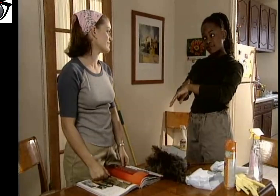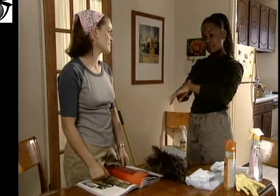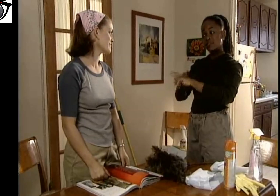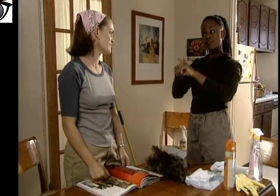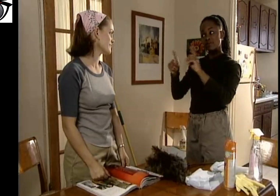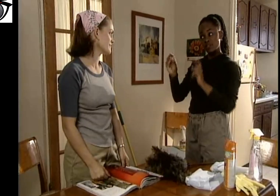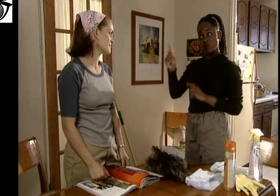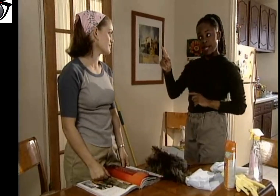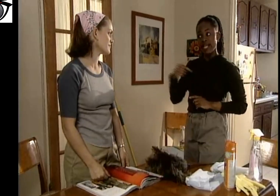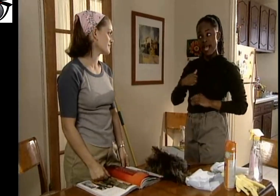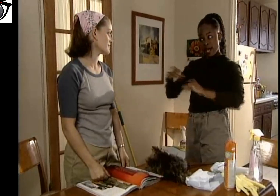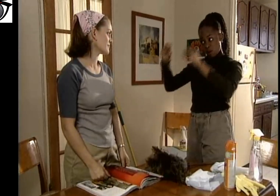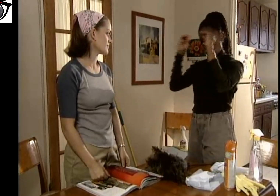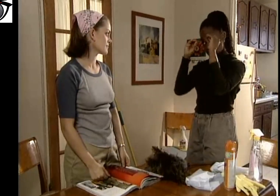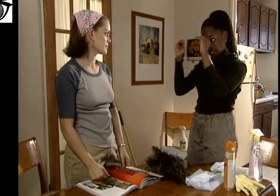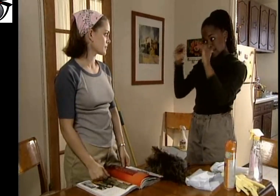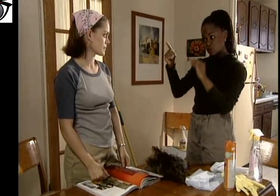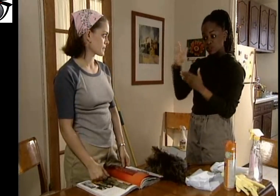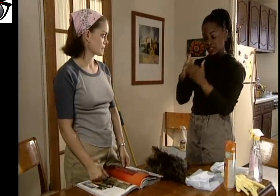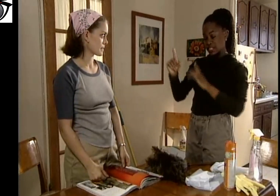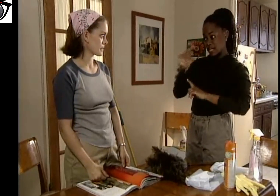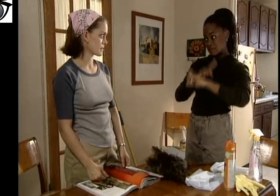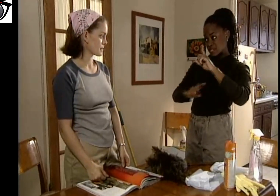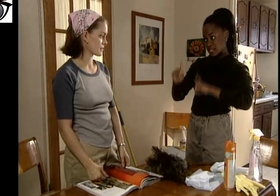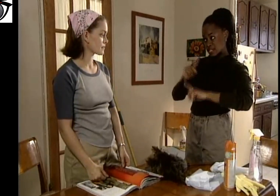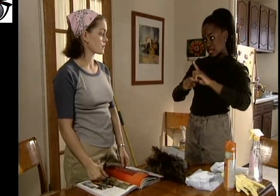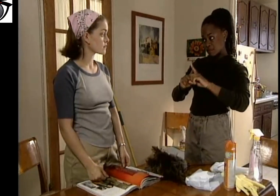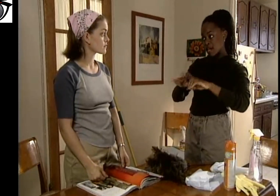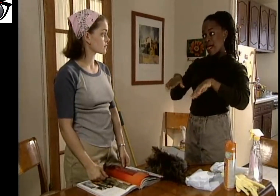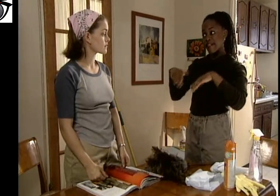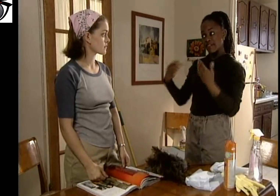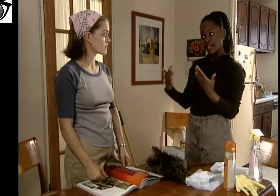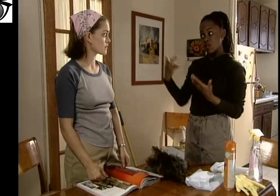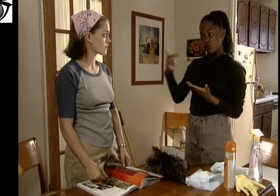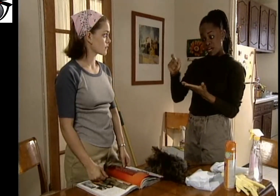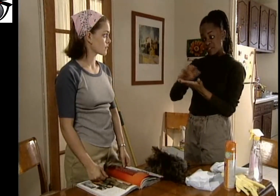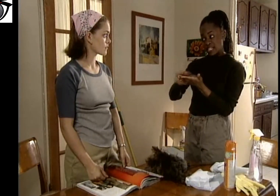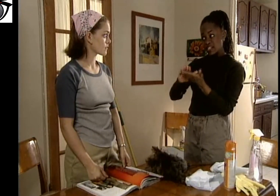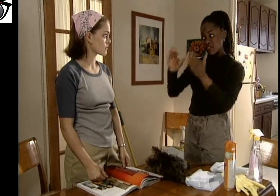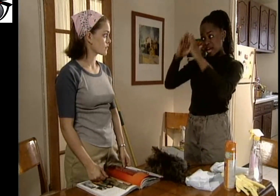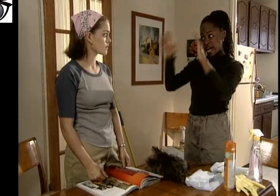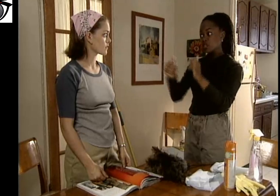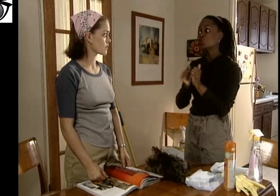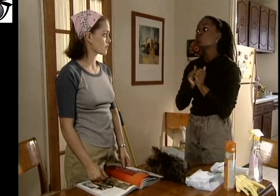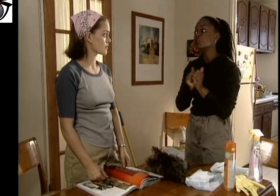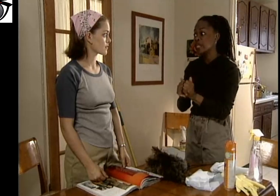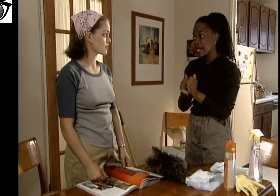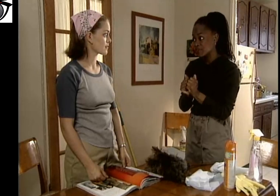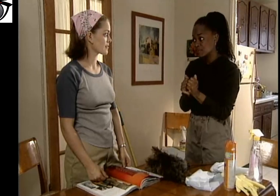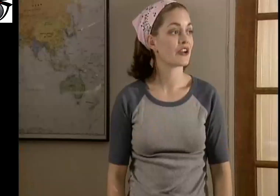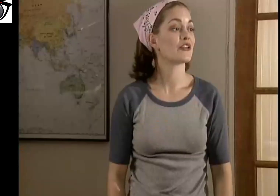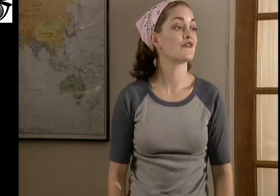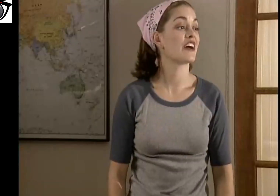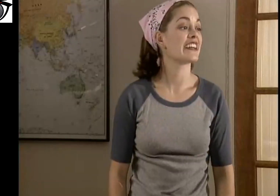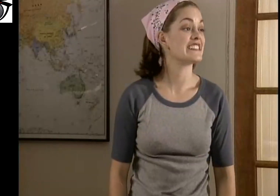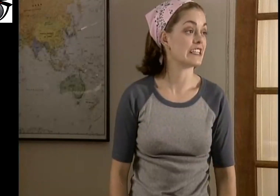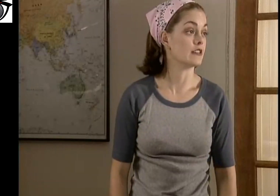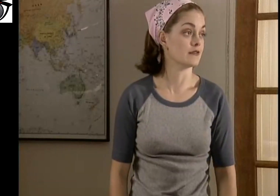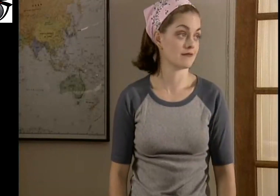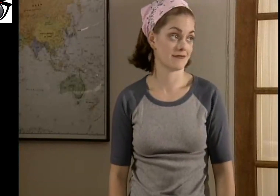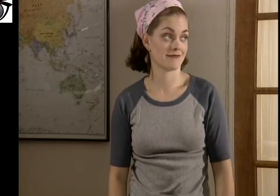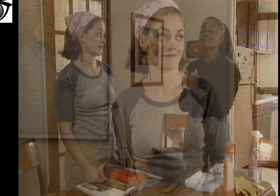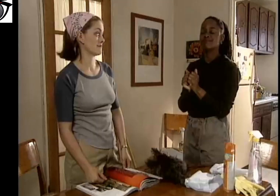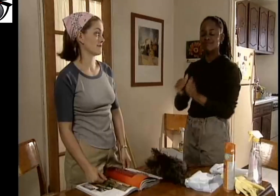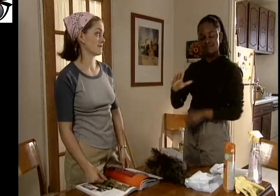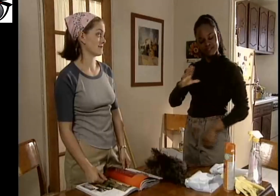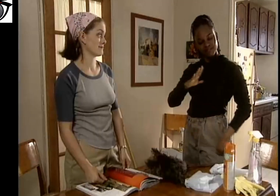time. But okay, I'll teach you signs. And then we'll clean the house together. You've got a